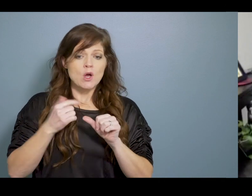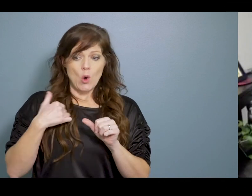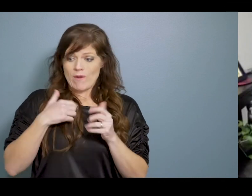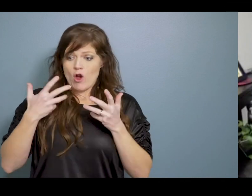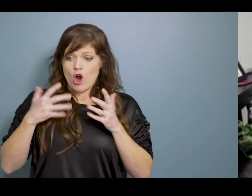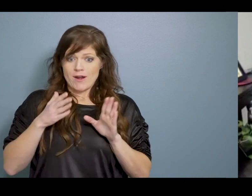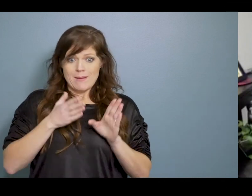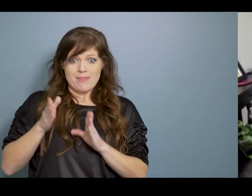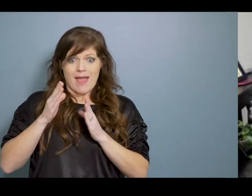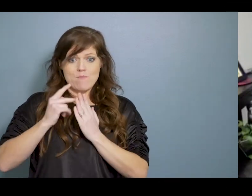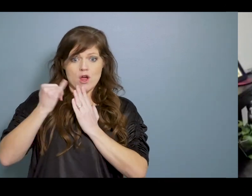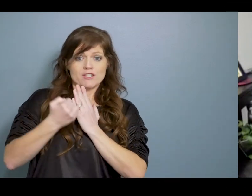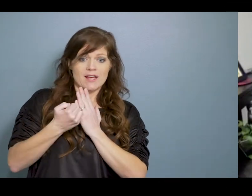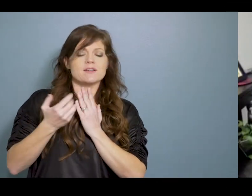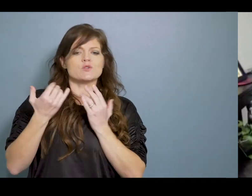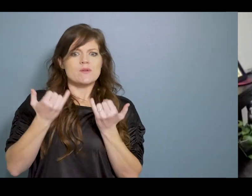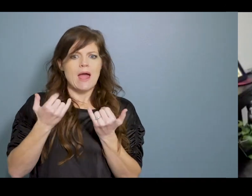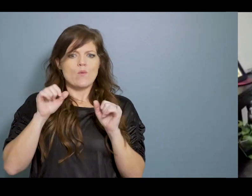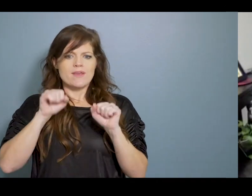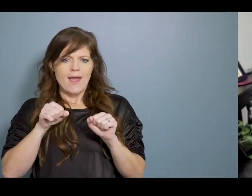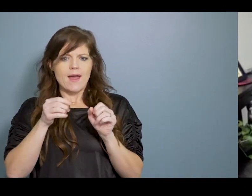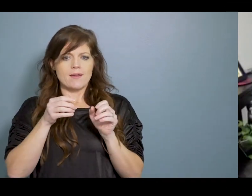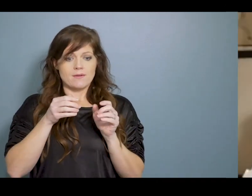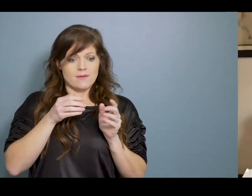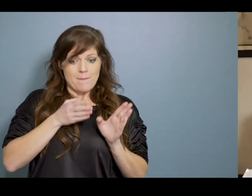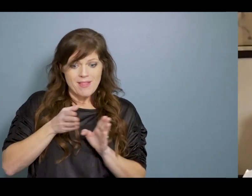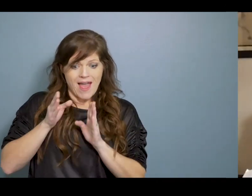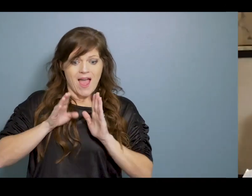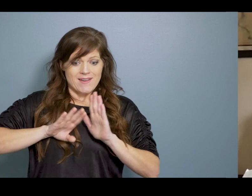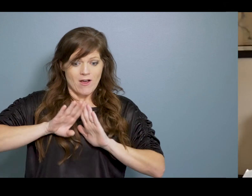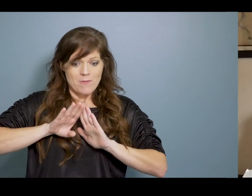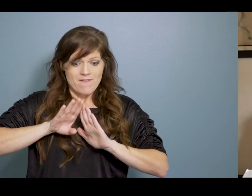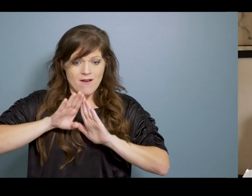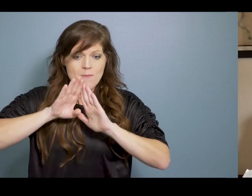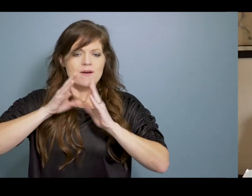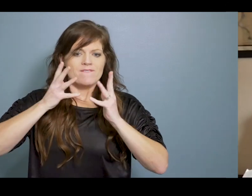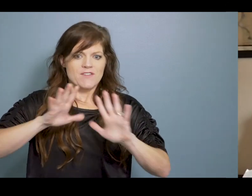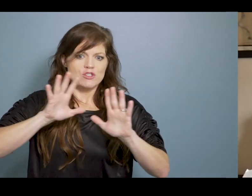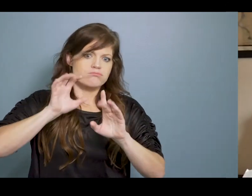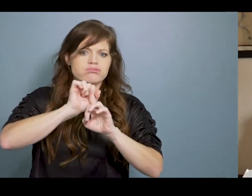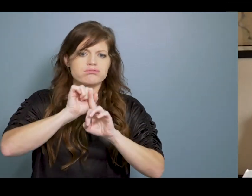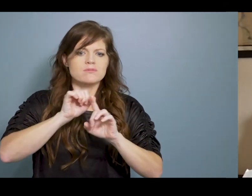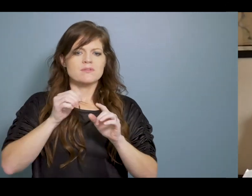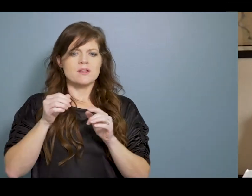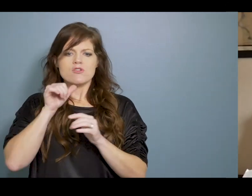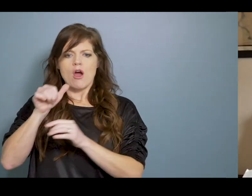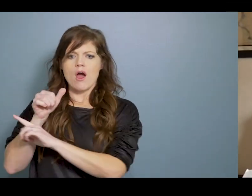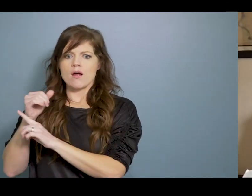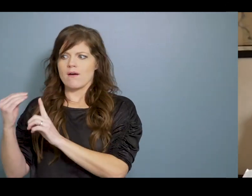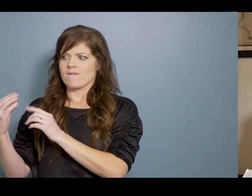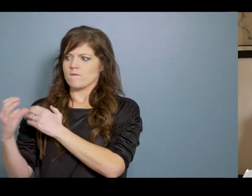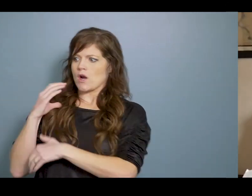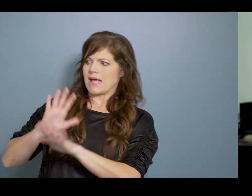planned, not things that we've had to react to or respond to. Awesome. Thank you, Denise. Appreciate your leadership. Ryan, you're up